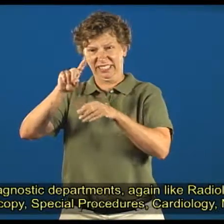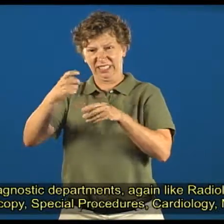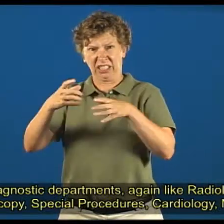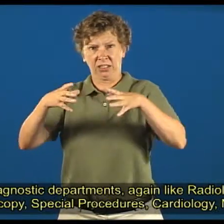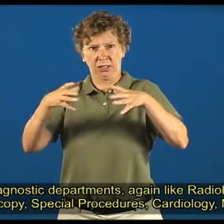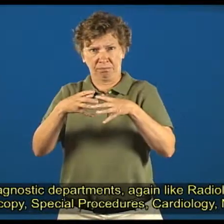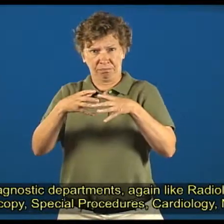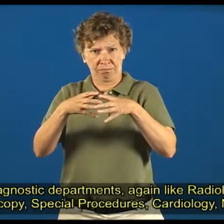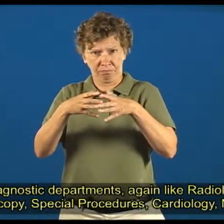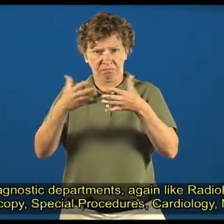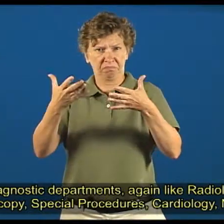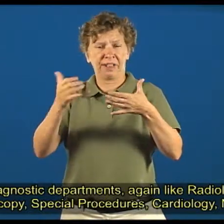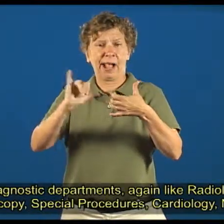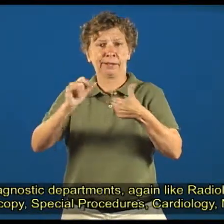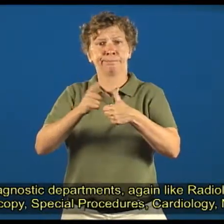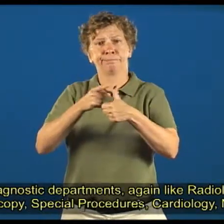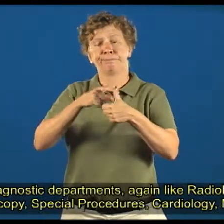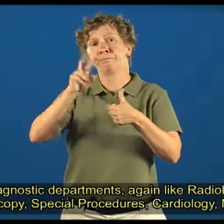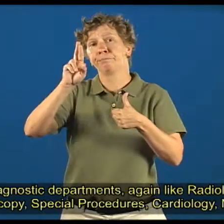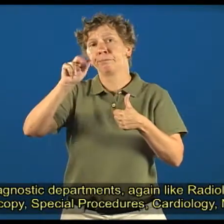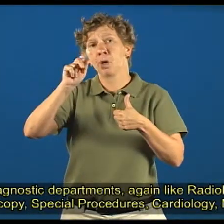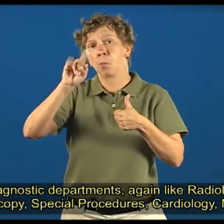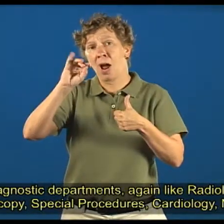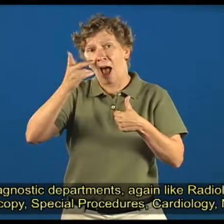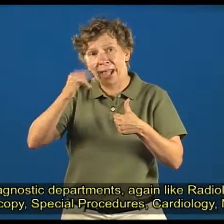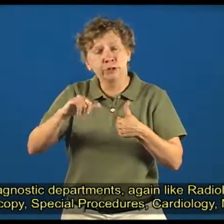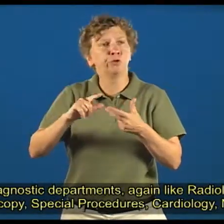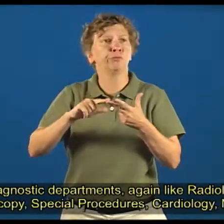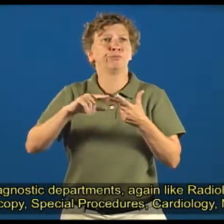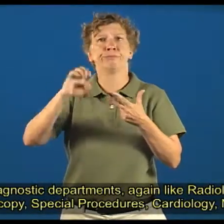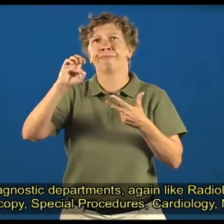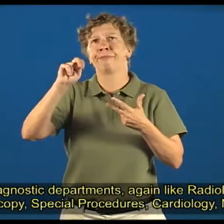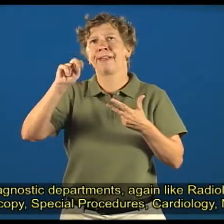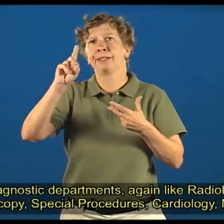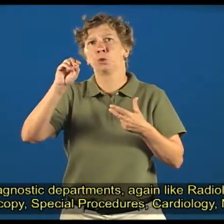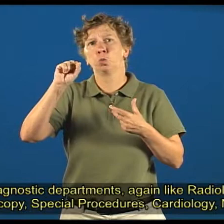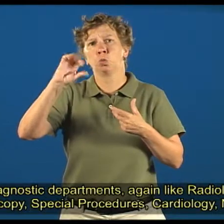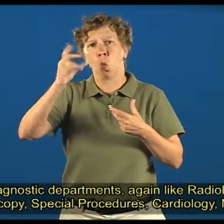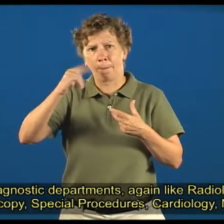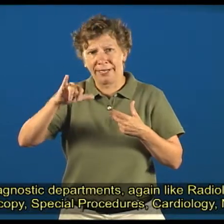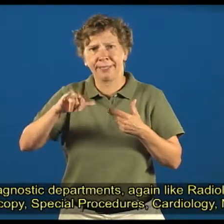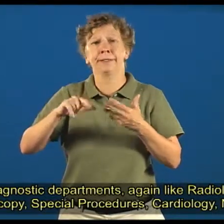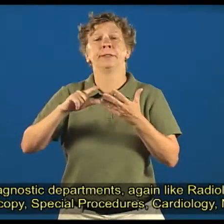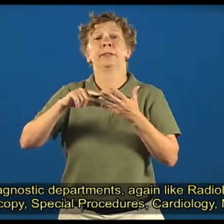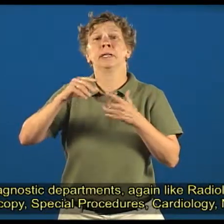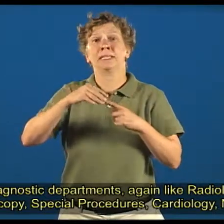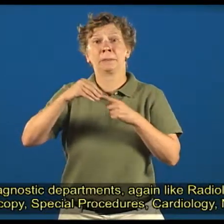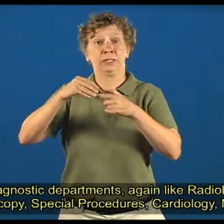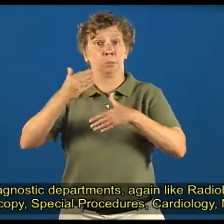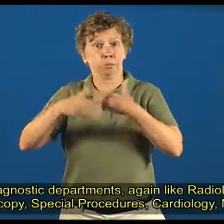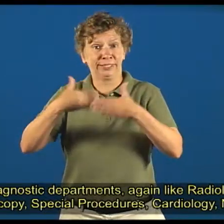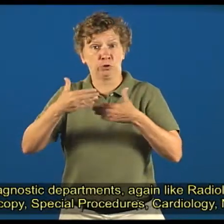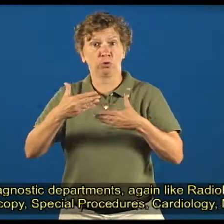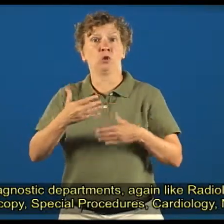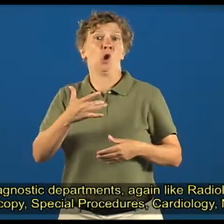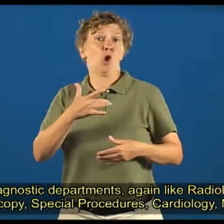departments, again, like radiology, endoscopy, special